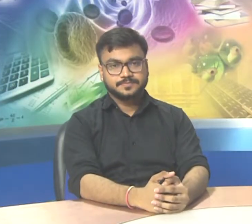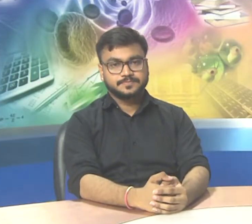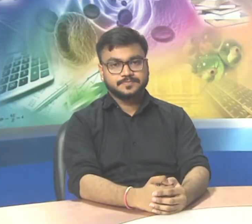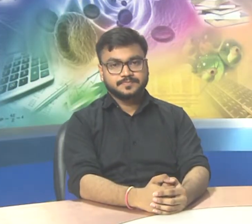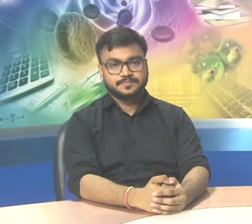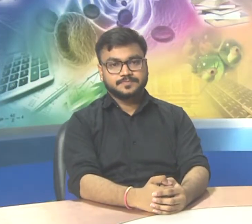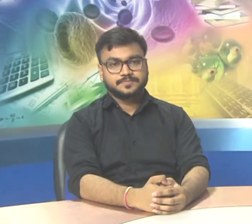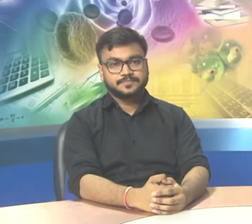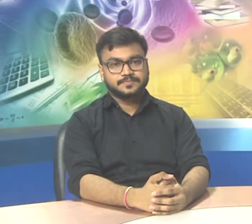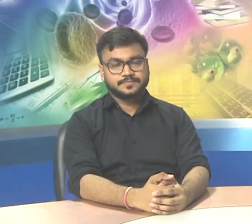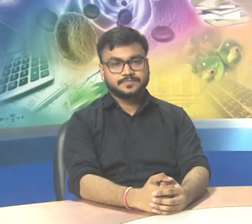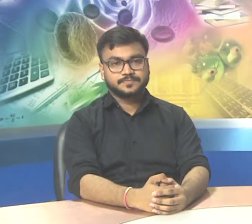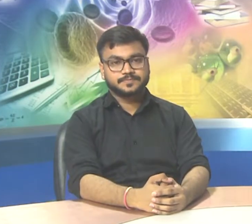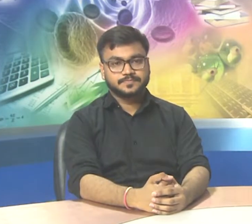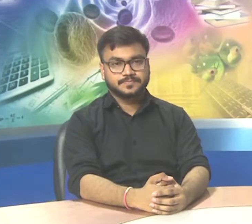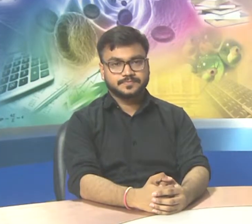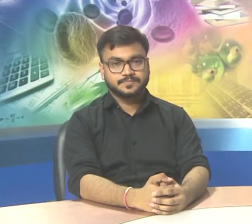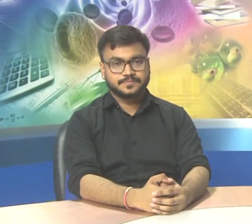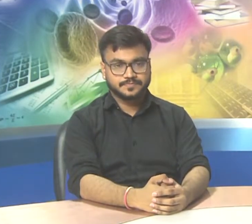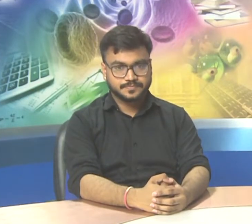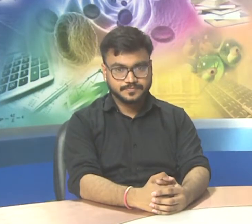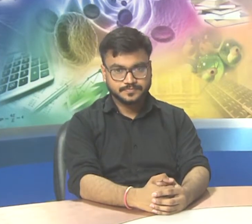process and protecting the body.